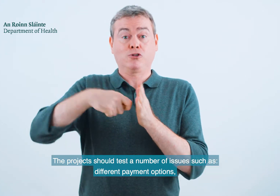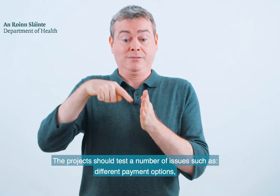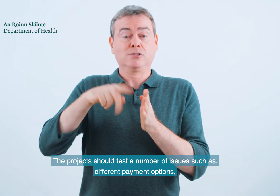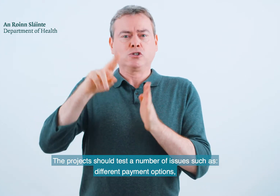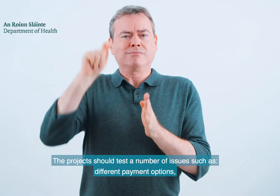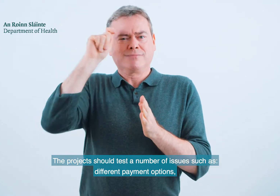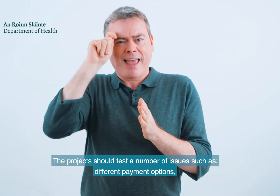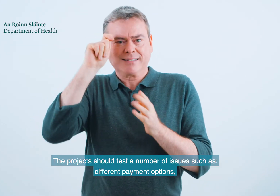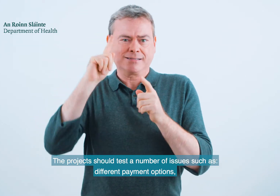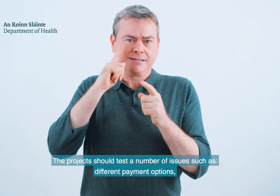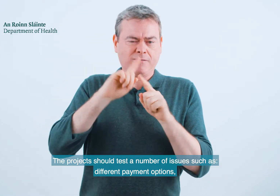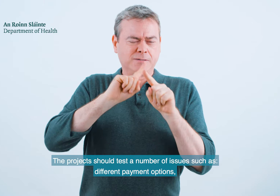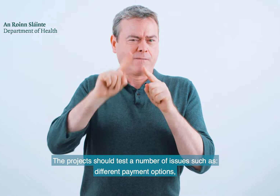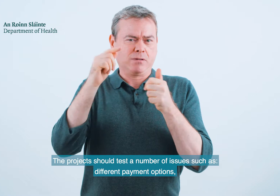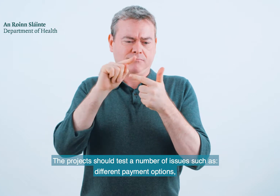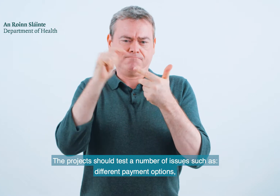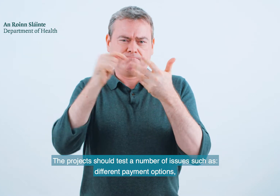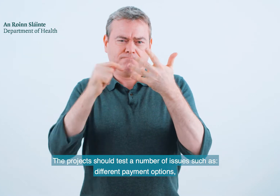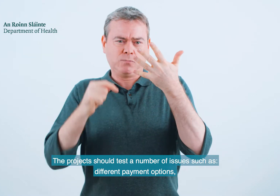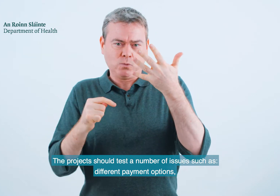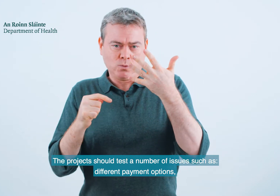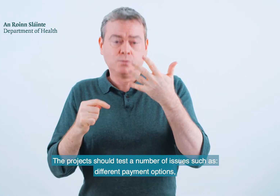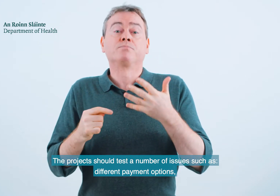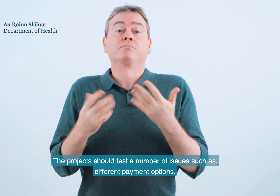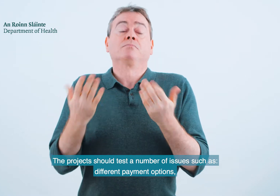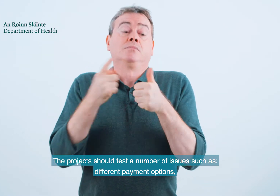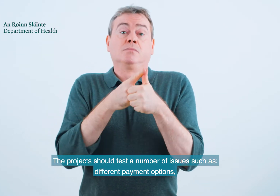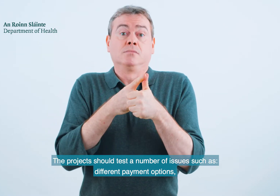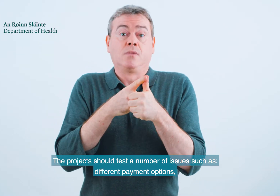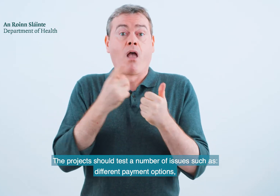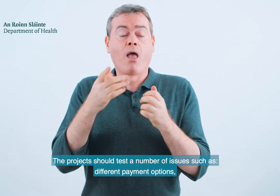The projects should test a number of issues such as different payment options,